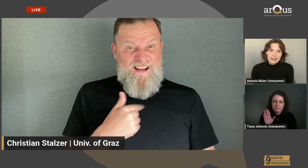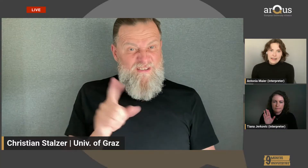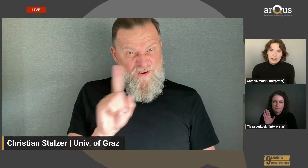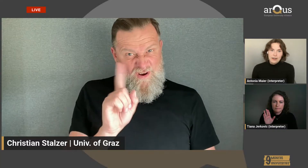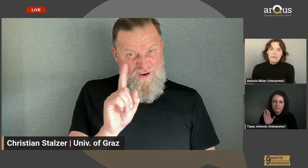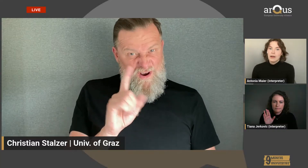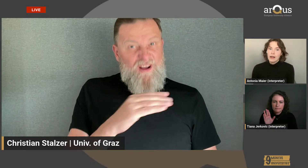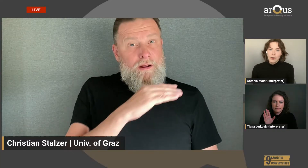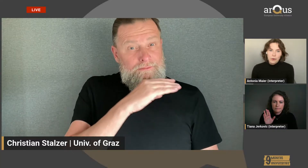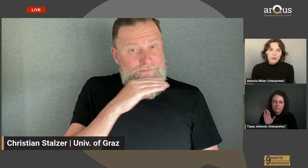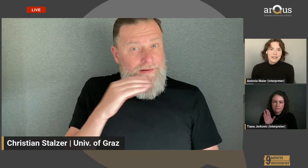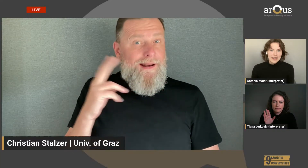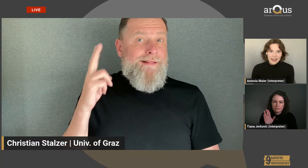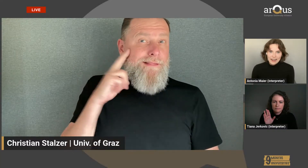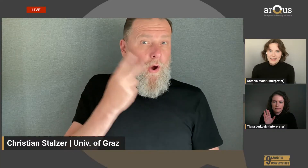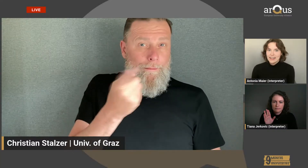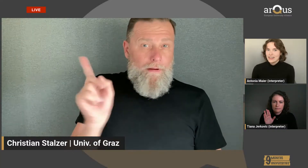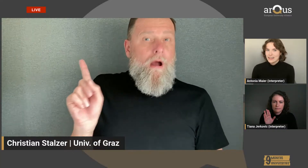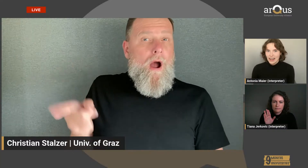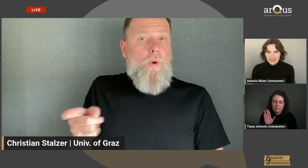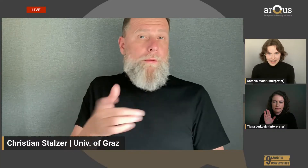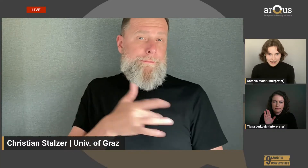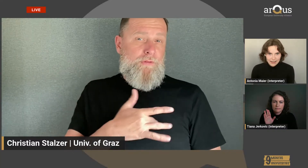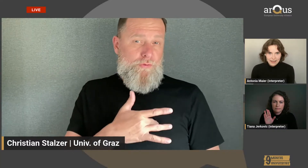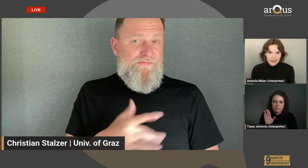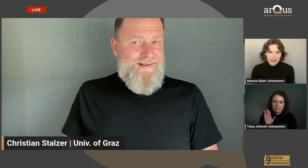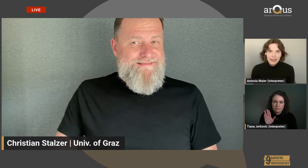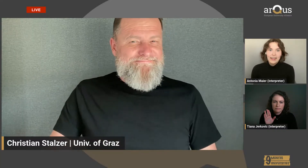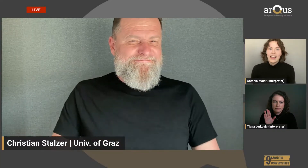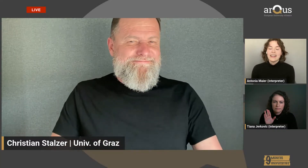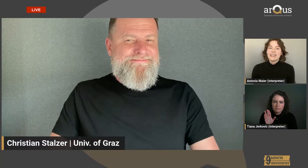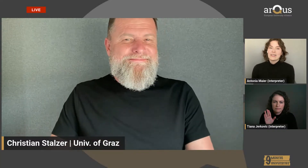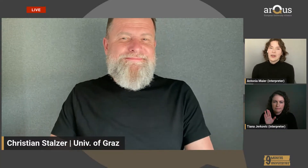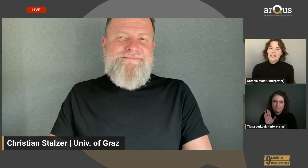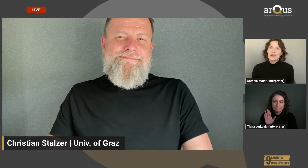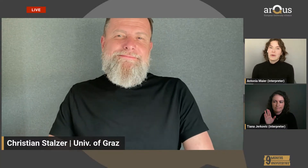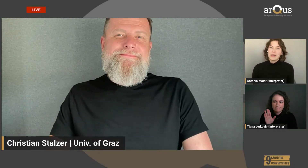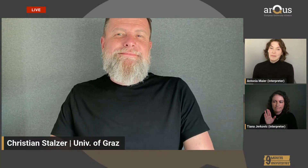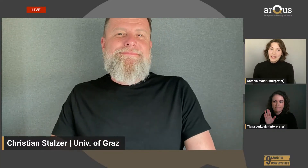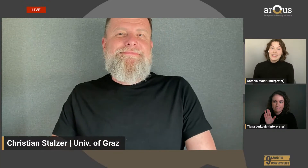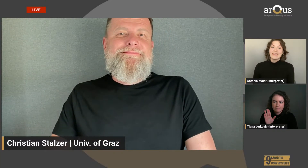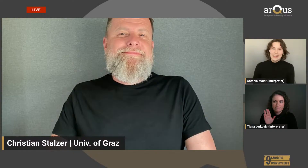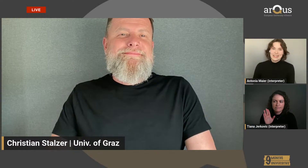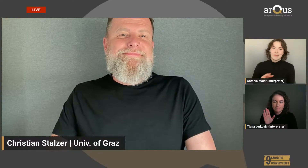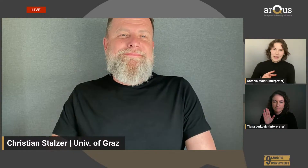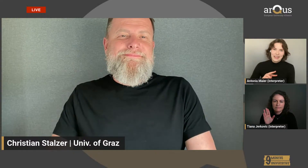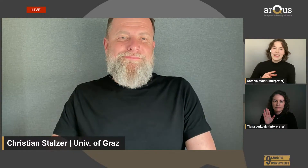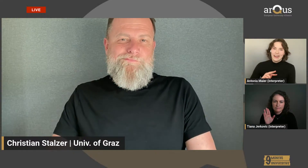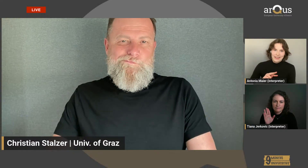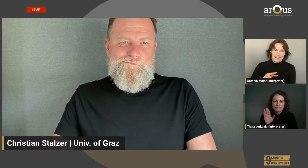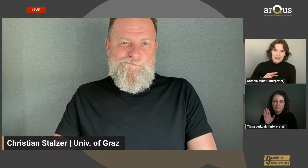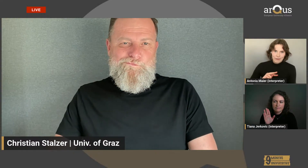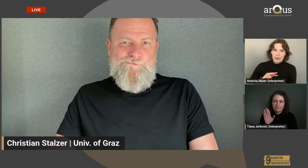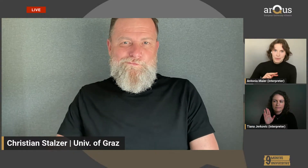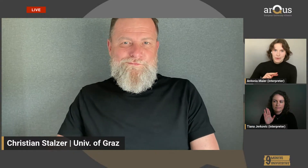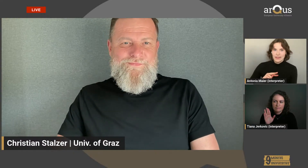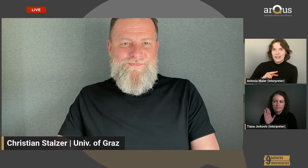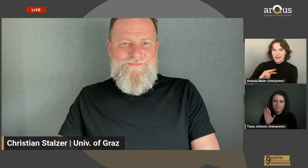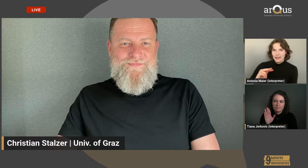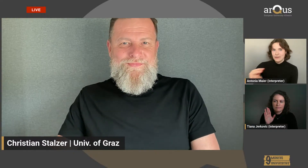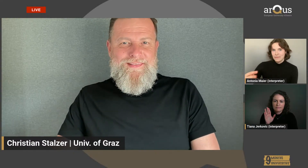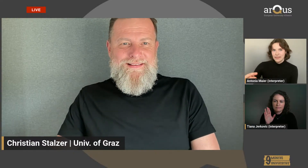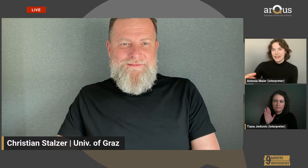just stayed there alone, silent. I didn't ask anything. And that's not only me, that's many other deaf